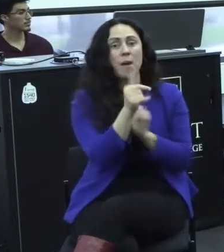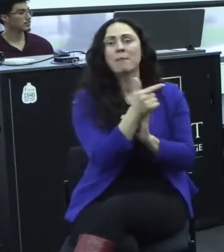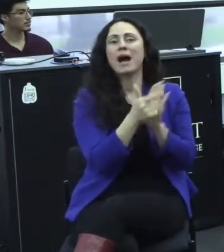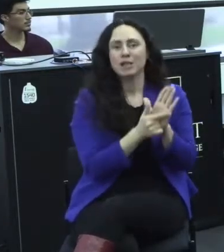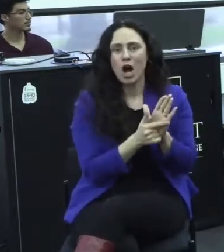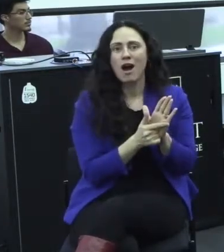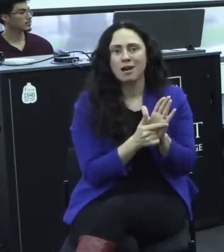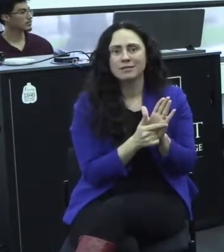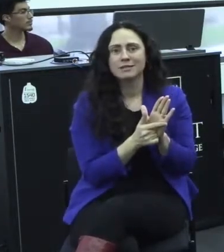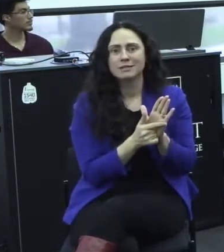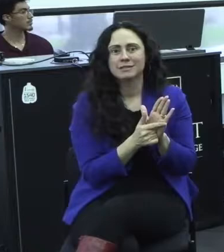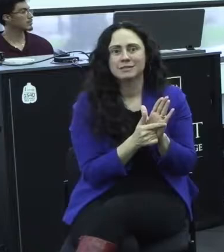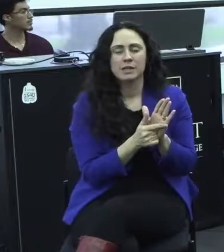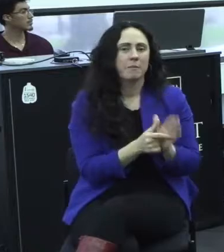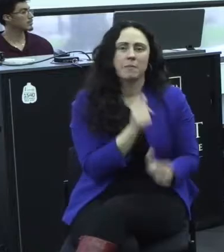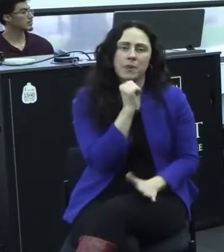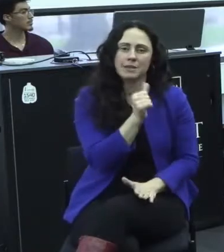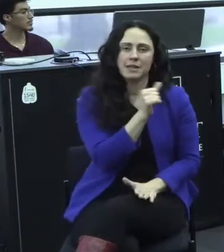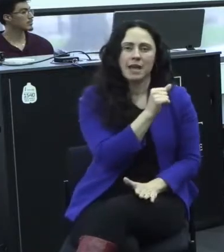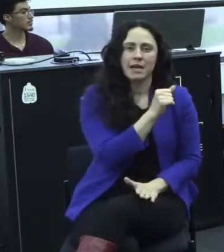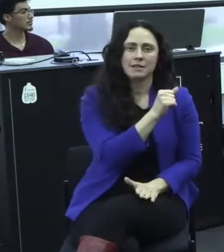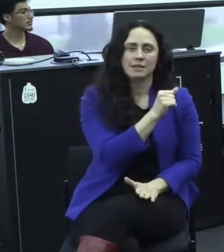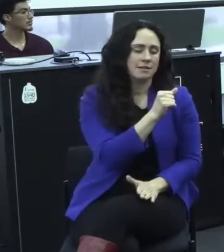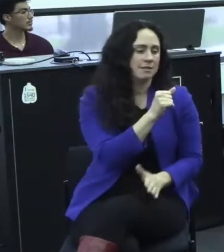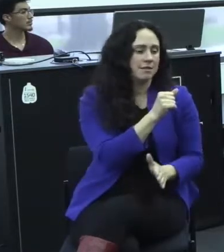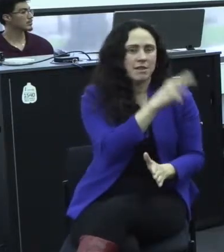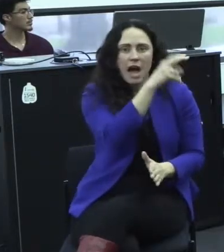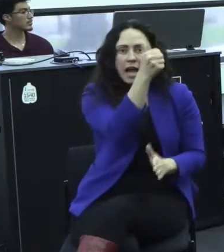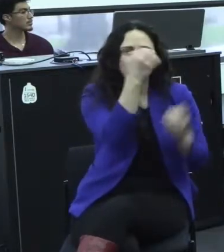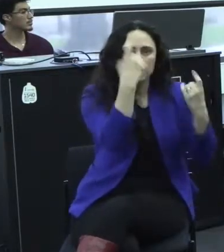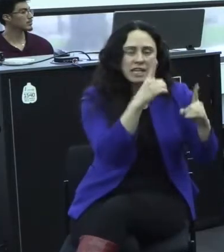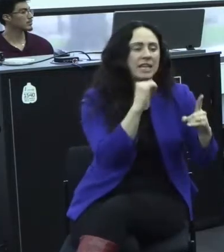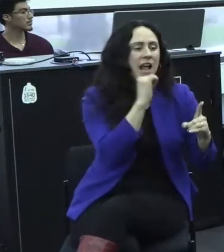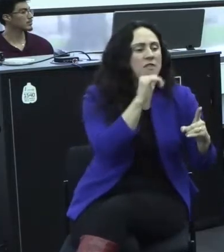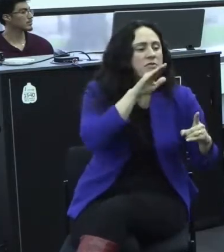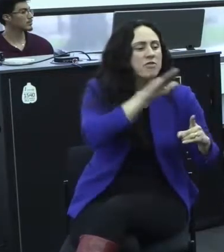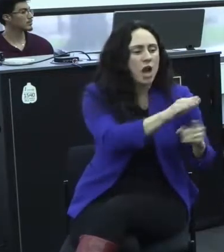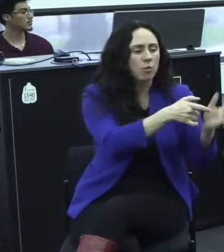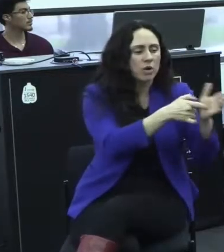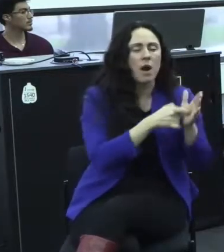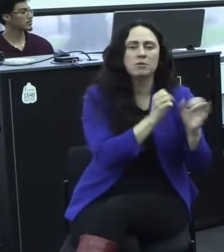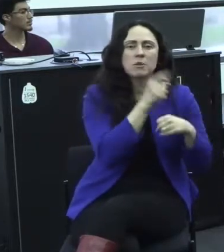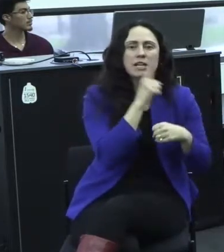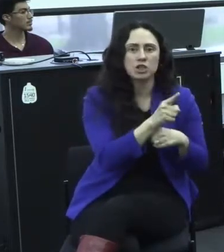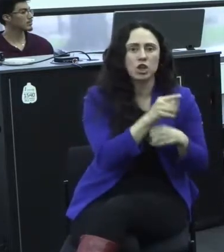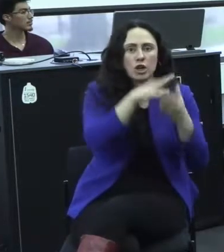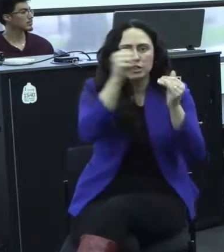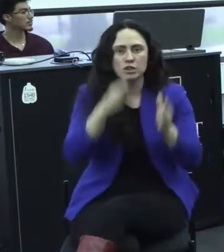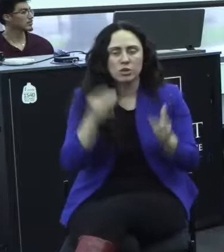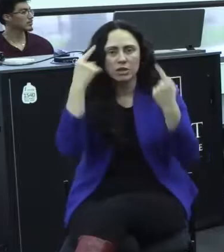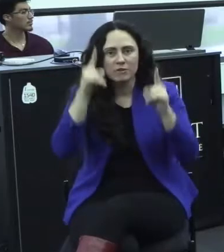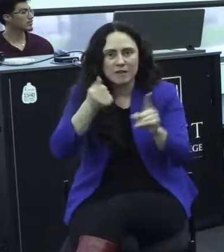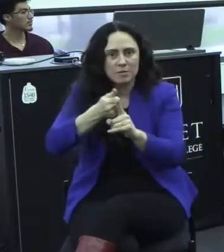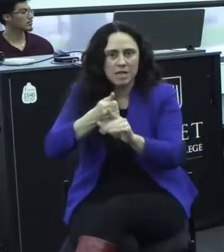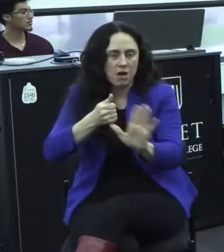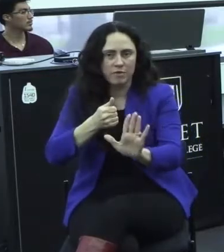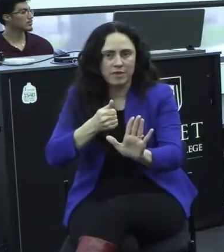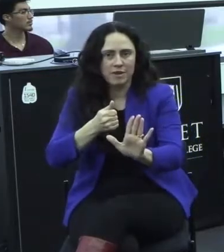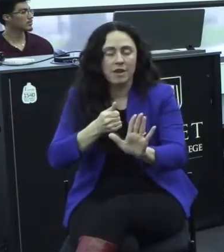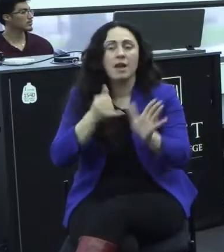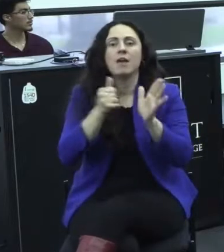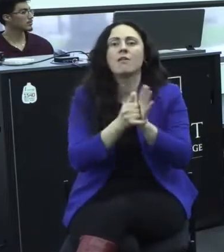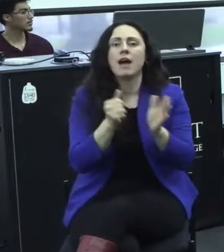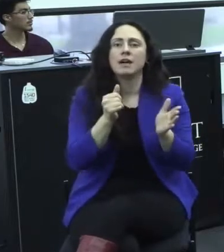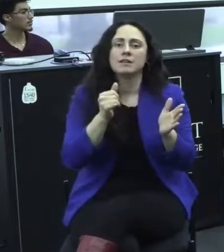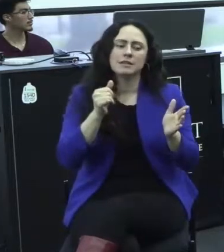bare minimum of law, it's not the higher ed institution's requirement to make sure that they are successful. And that